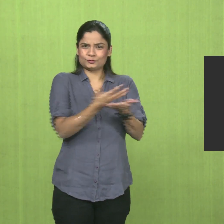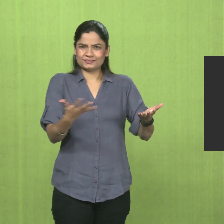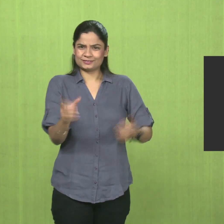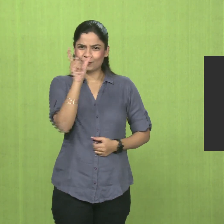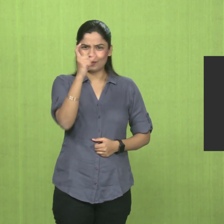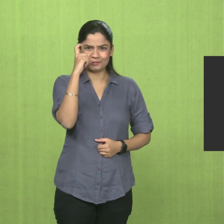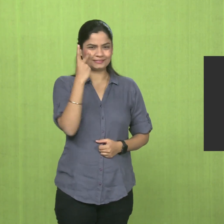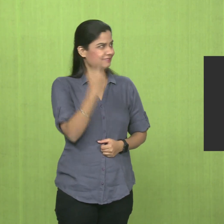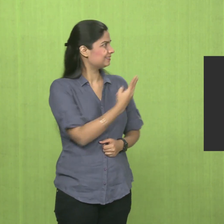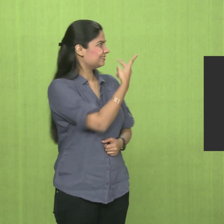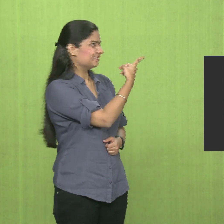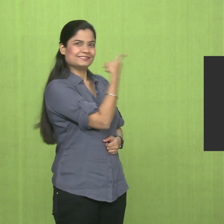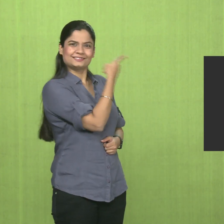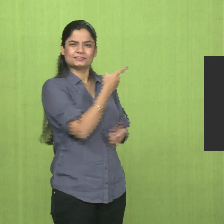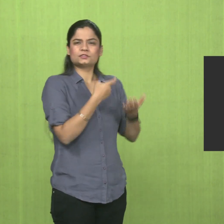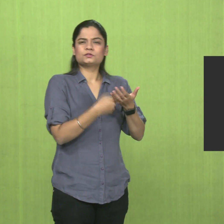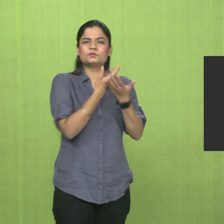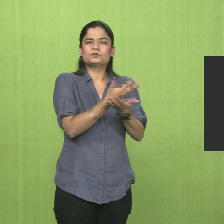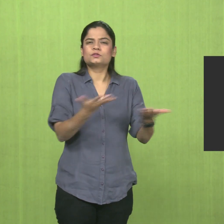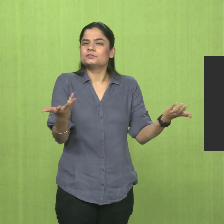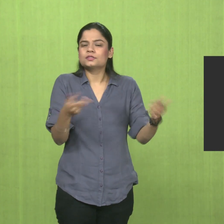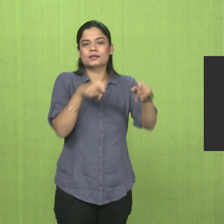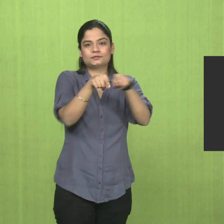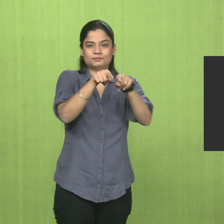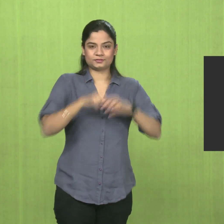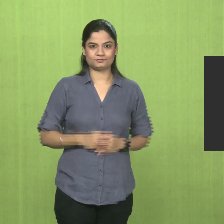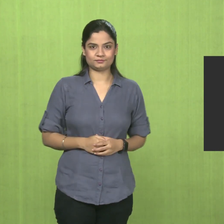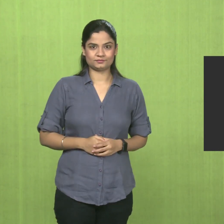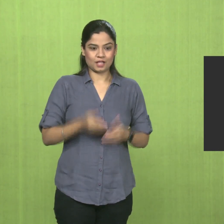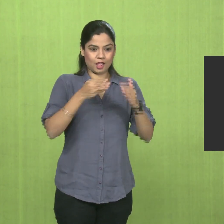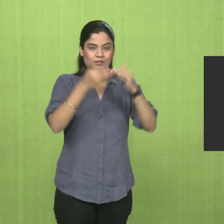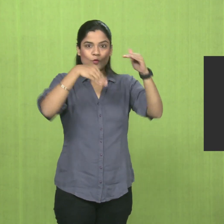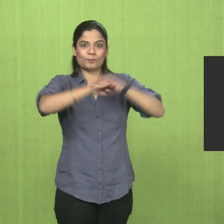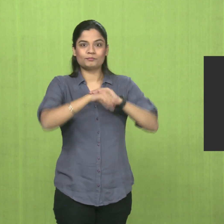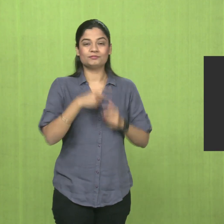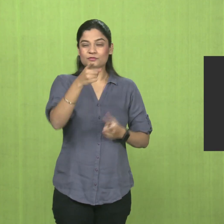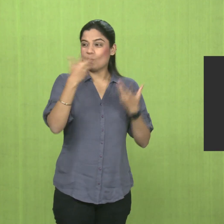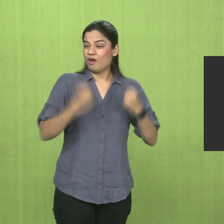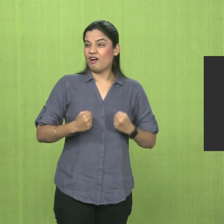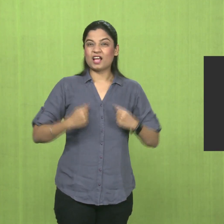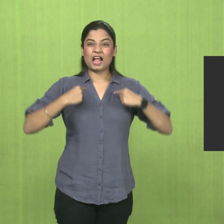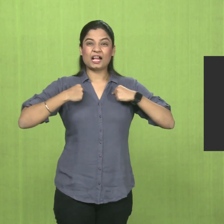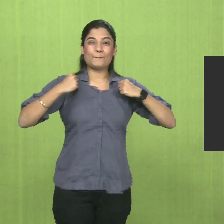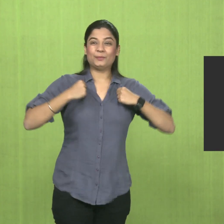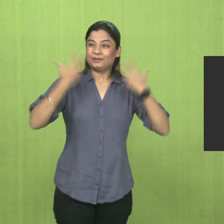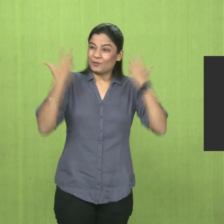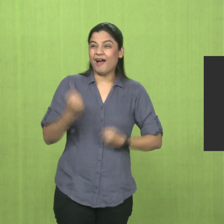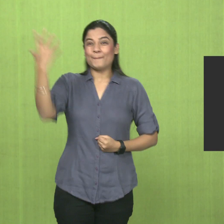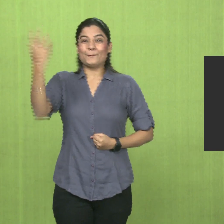What are resources? As you can see in the picture, what are resources? For example, in a house you want you